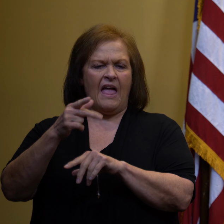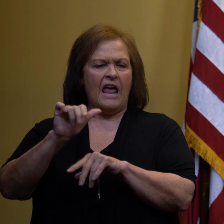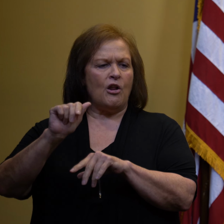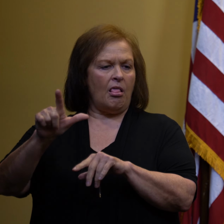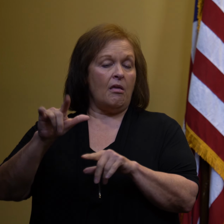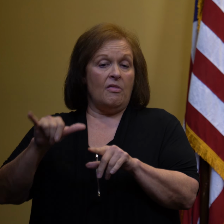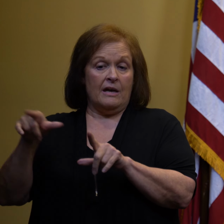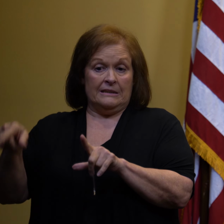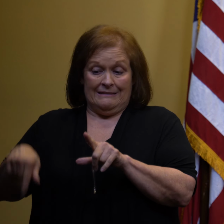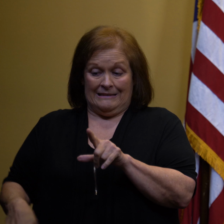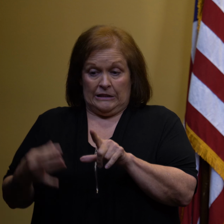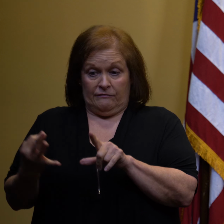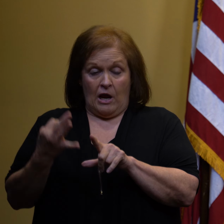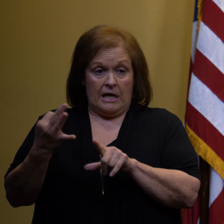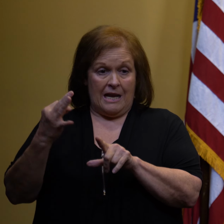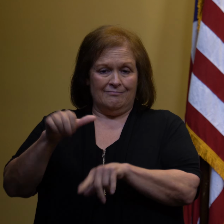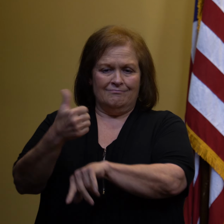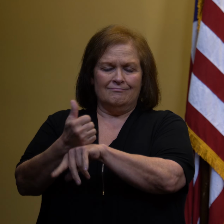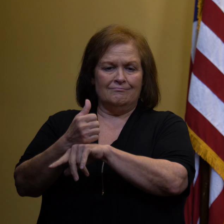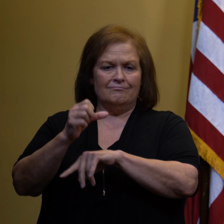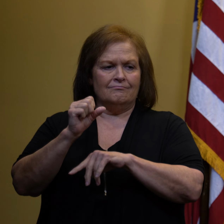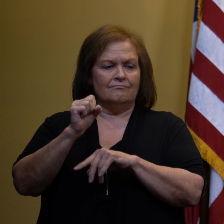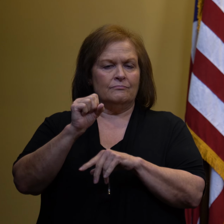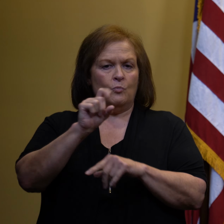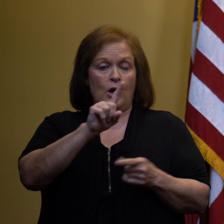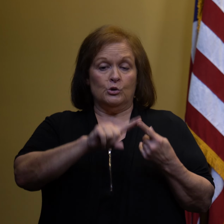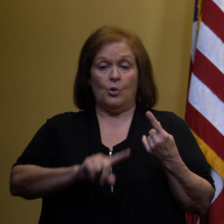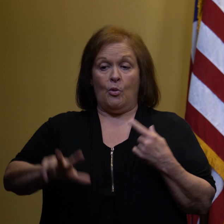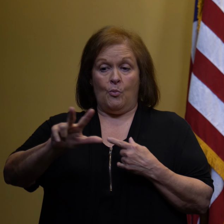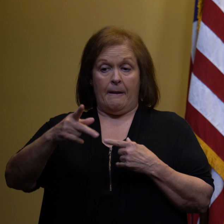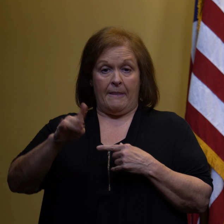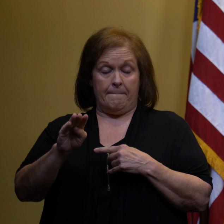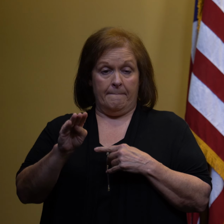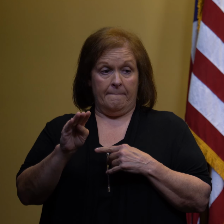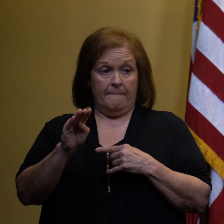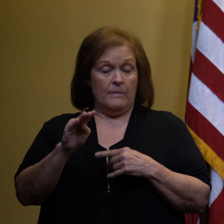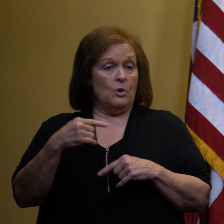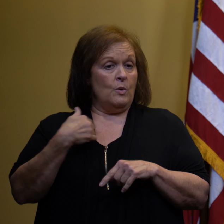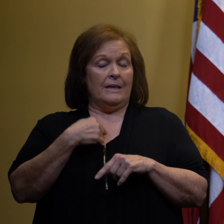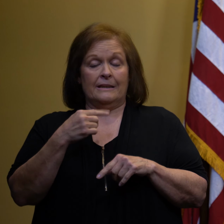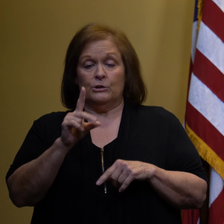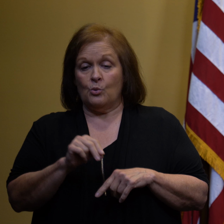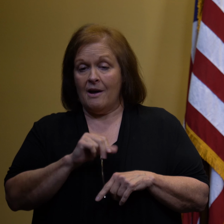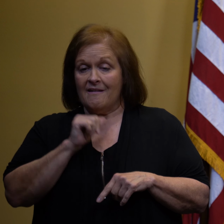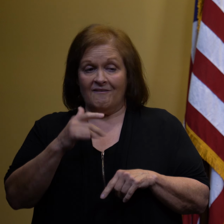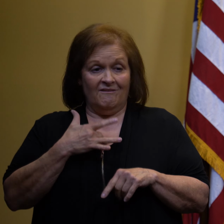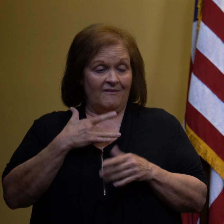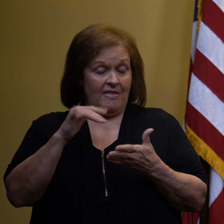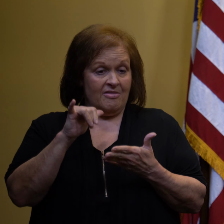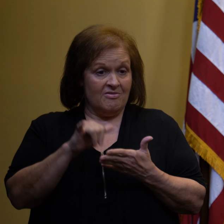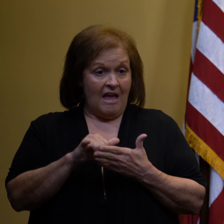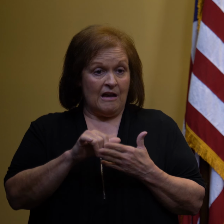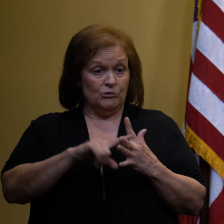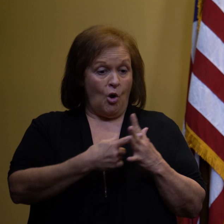Now that will be on this Friday, the 28th, from 1 p.m. to 3 p.m. And we do not believe that the